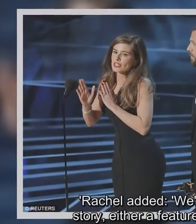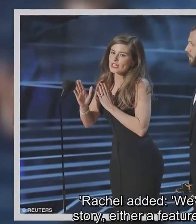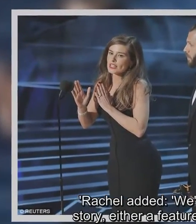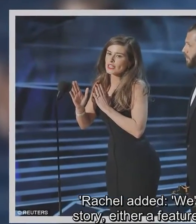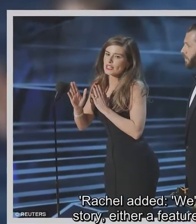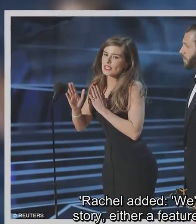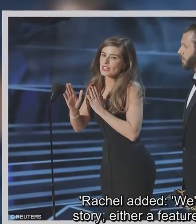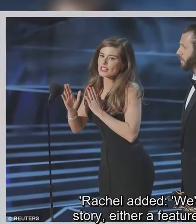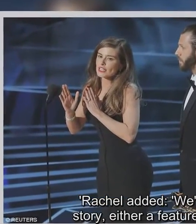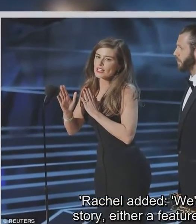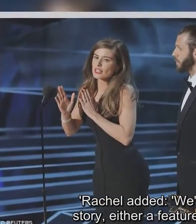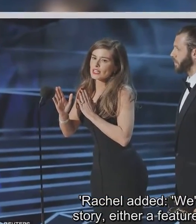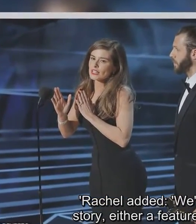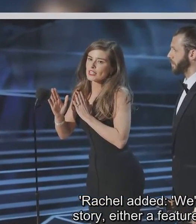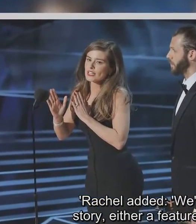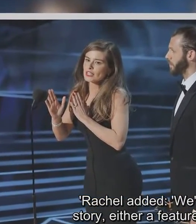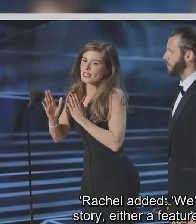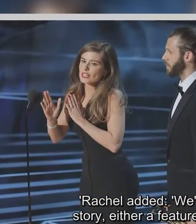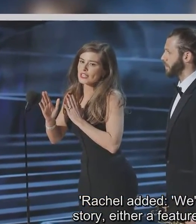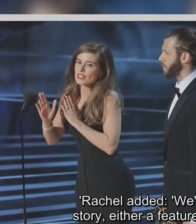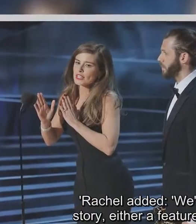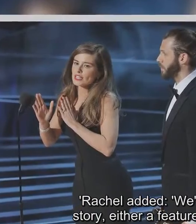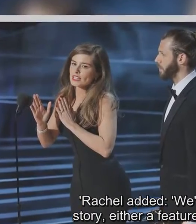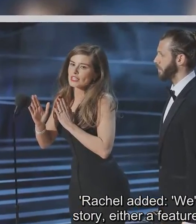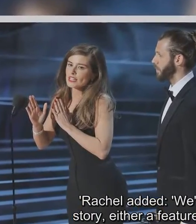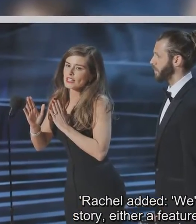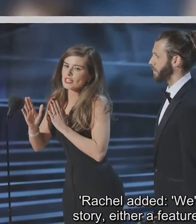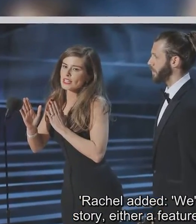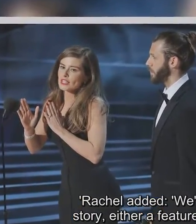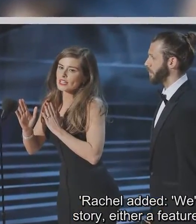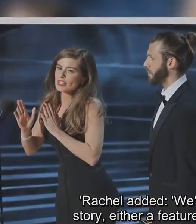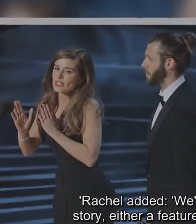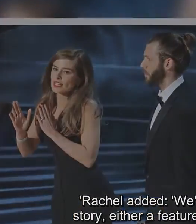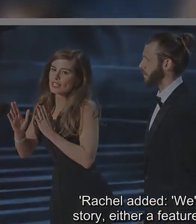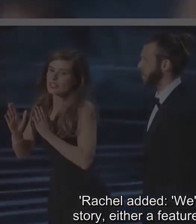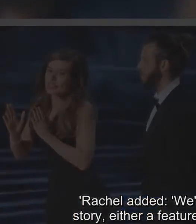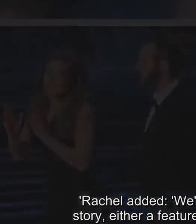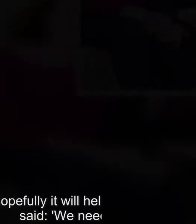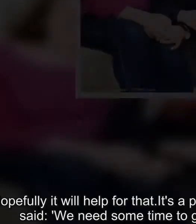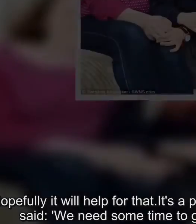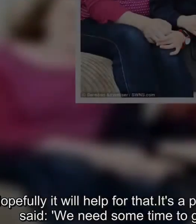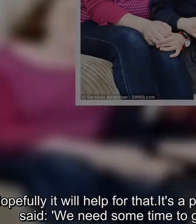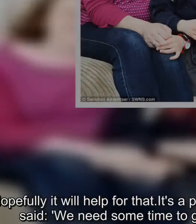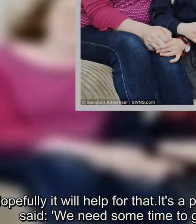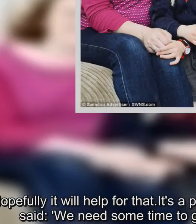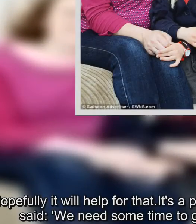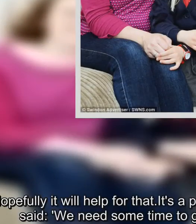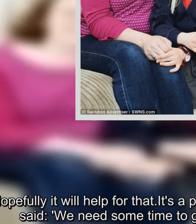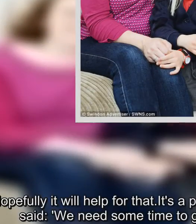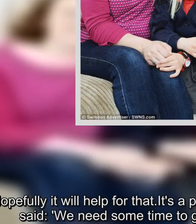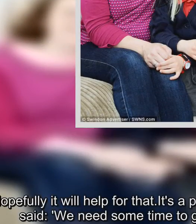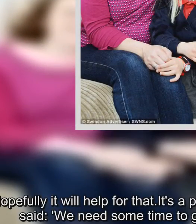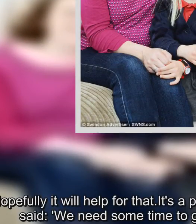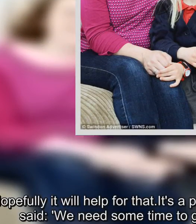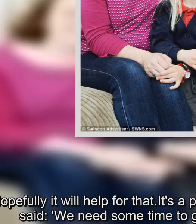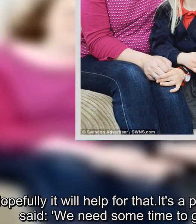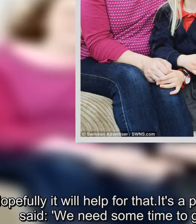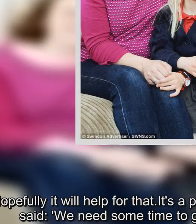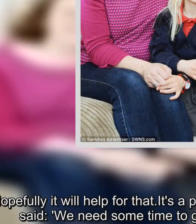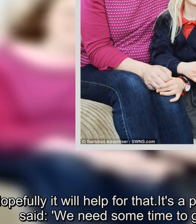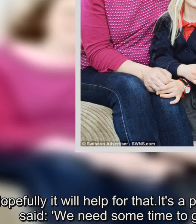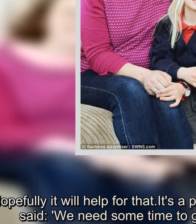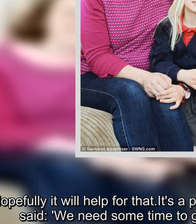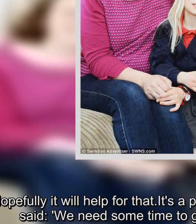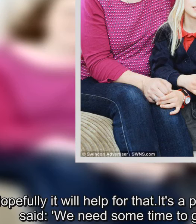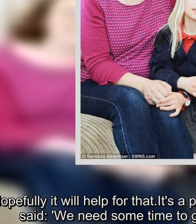Hopefully it will help for that.It's a pretty decent proof of concept.Chris said, we need some time to go back home and just